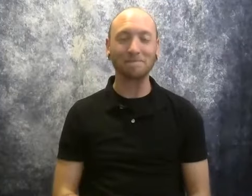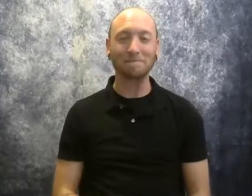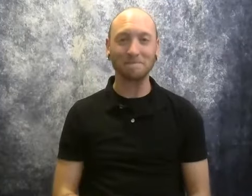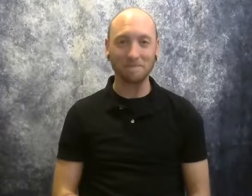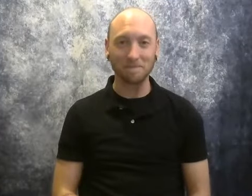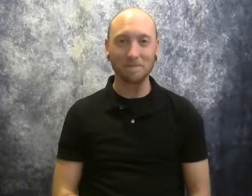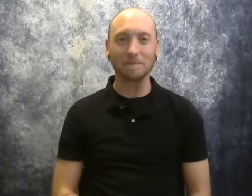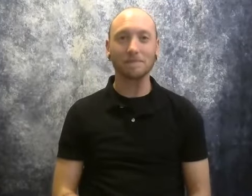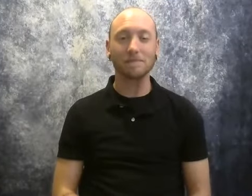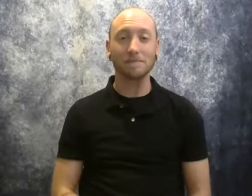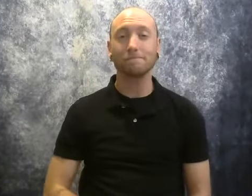happens.